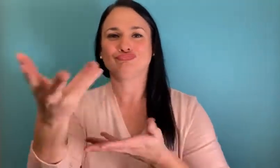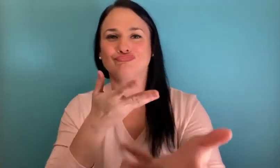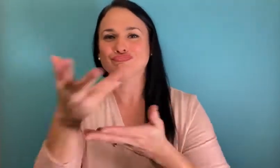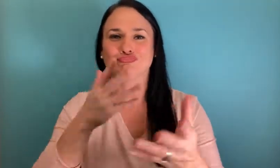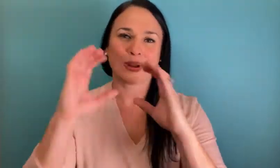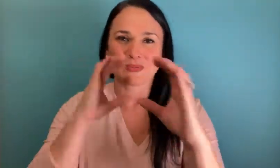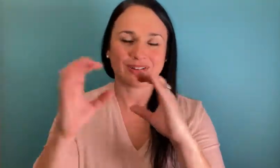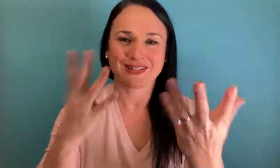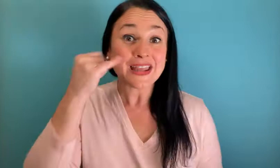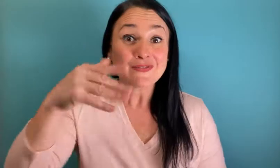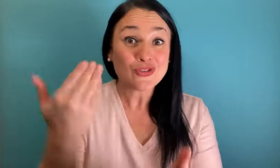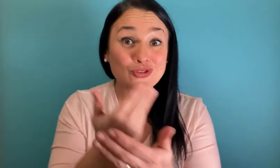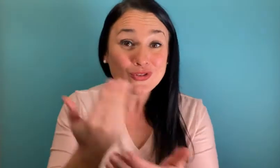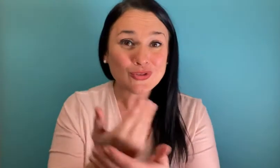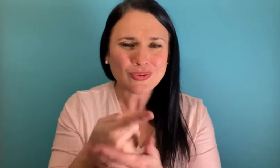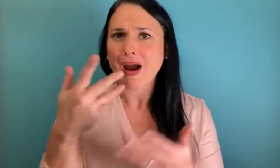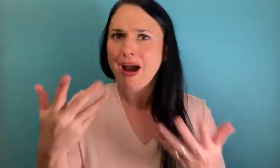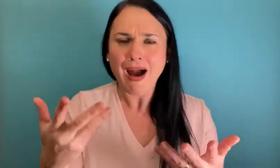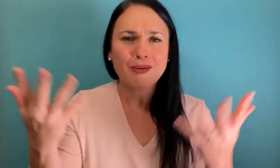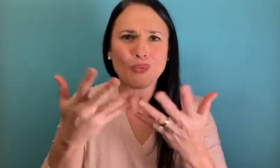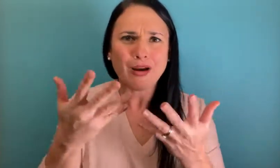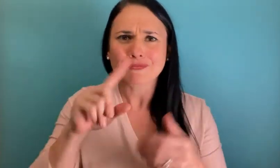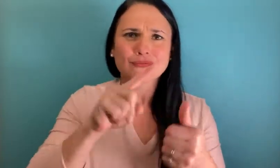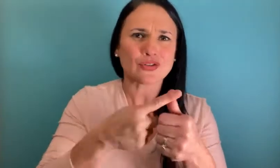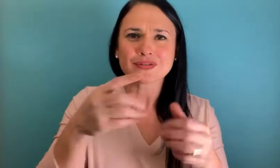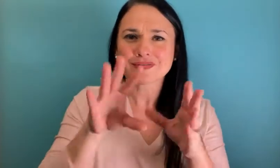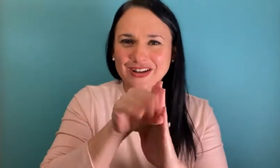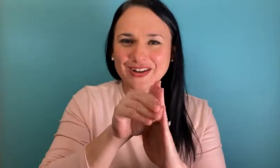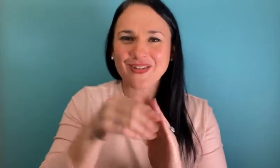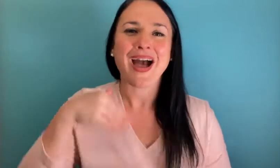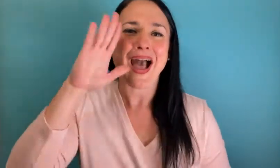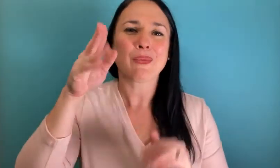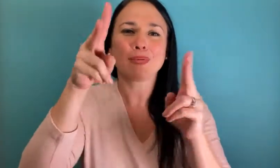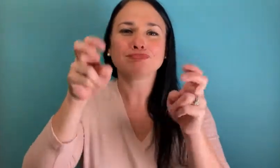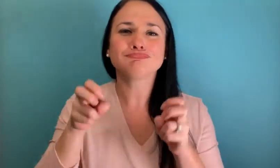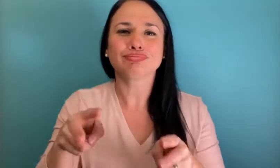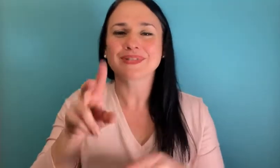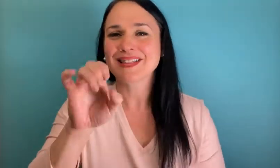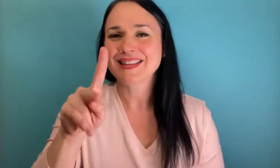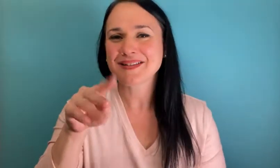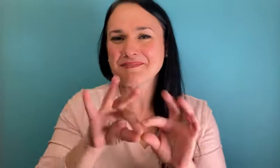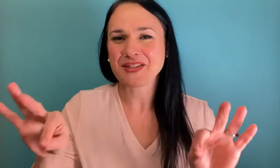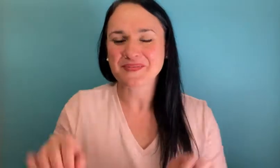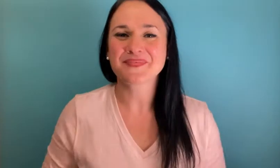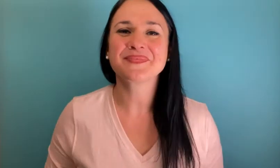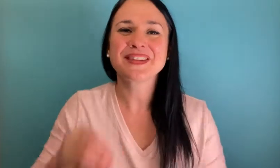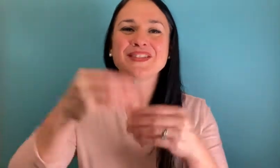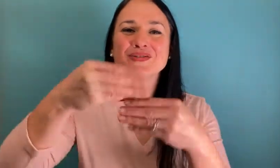two-way conversation. Now, if you're new and you're like, whoa, what? I missed the first video, I'll go ahead and download it in the description box below